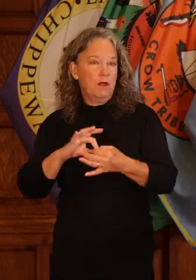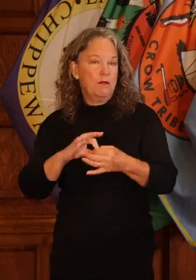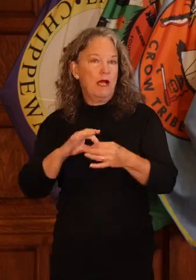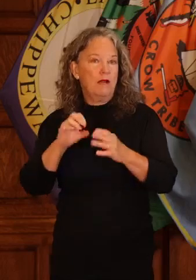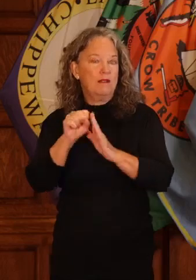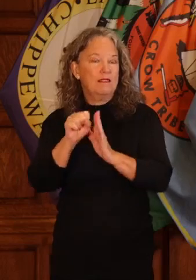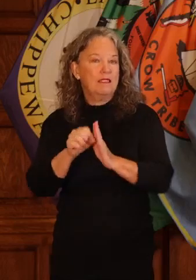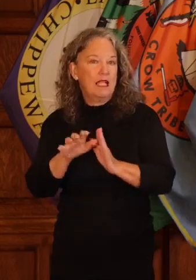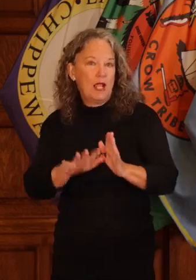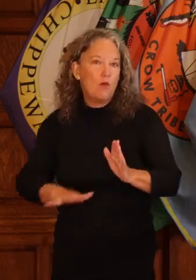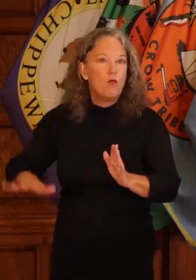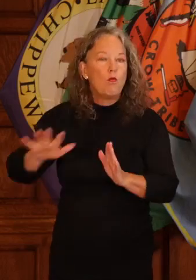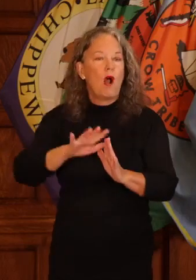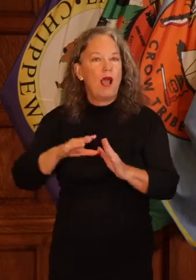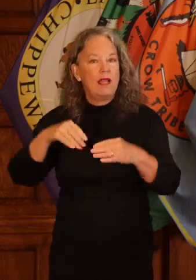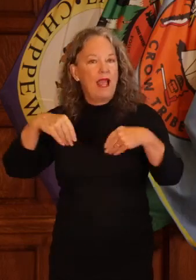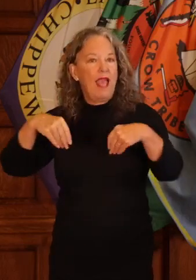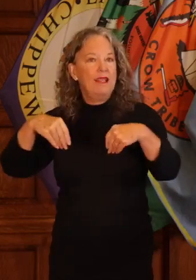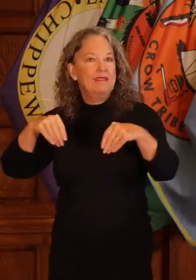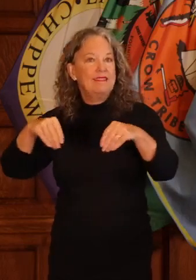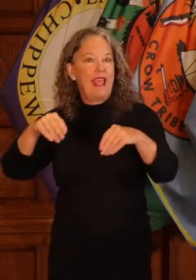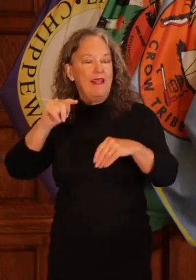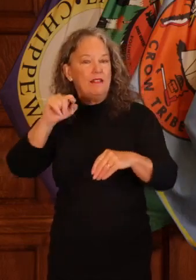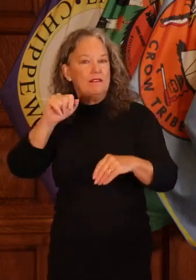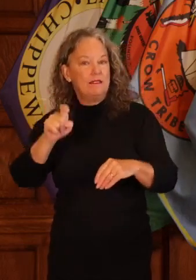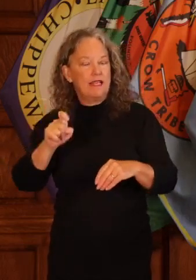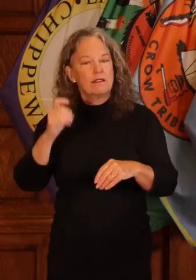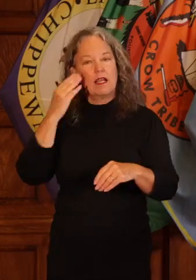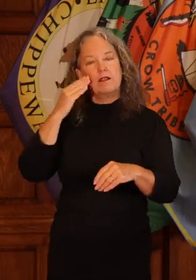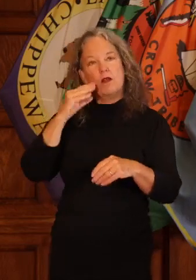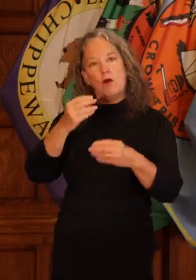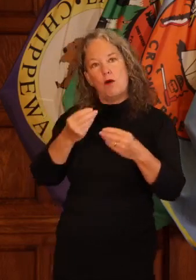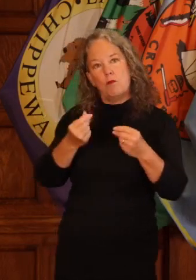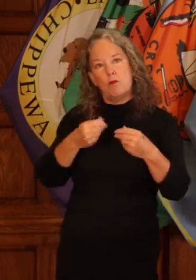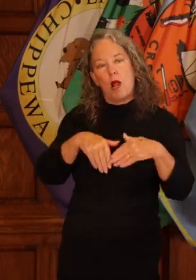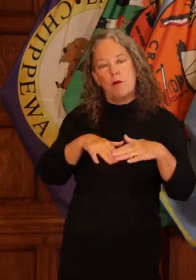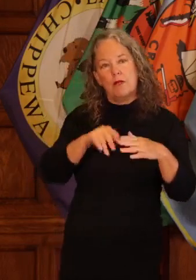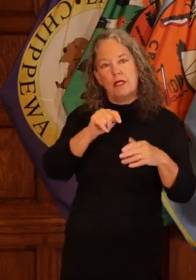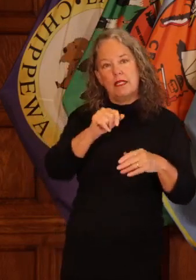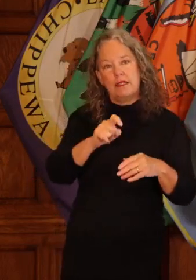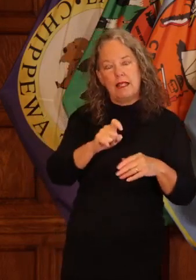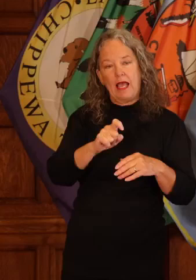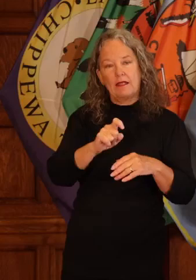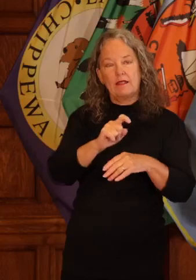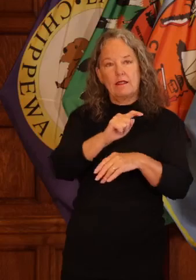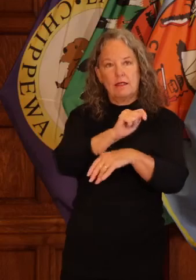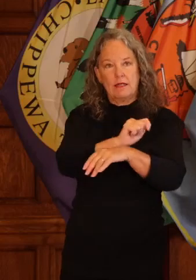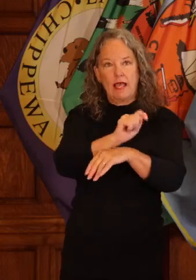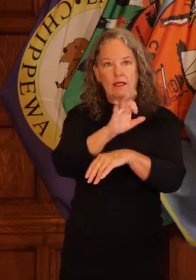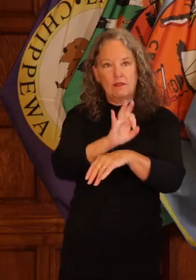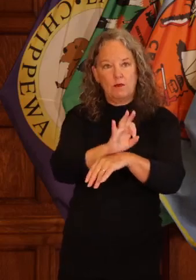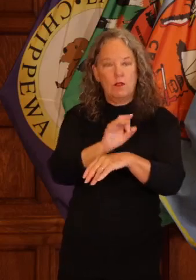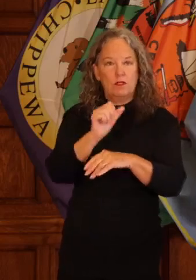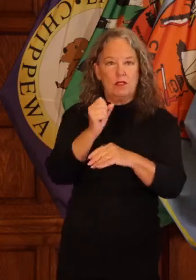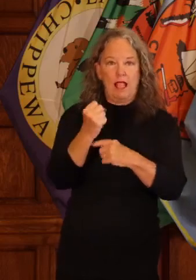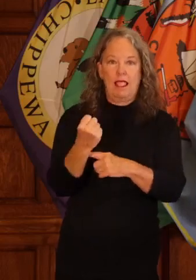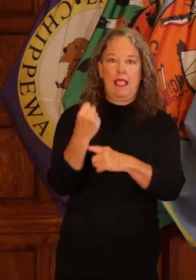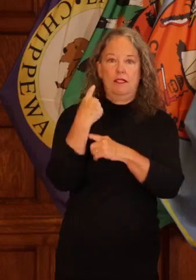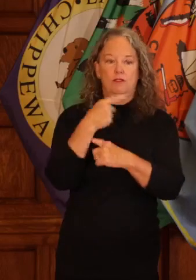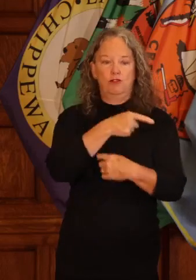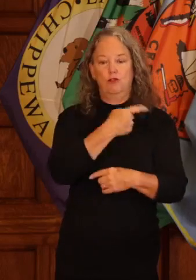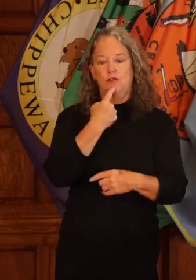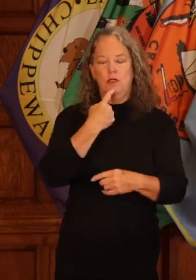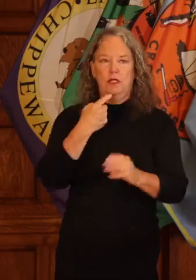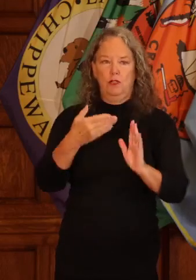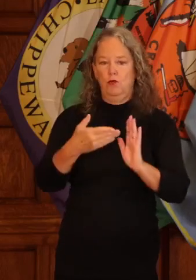sales tax. I know that in the property tax task force discussions last year, you said that you were